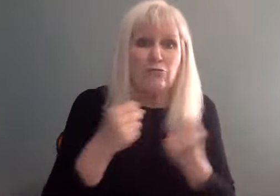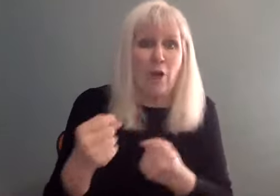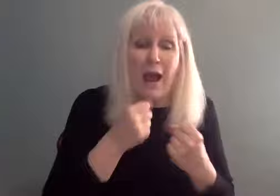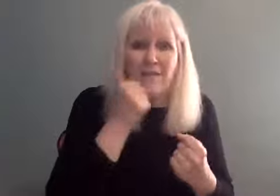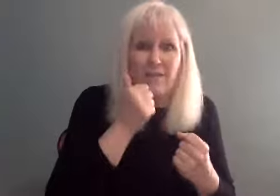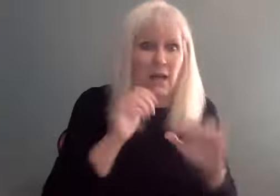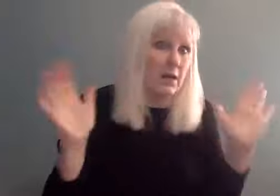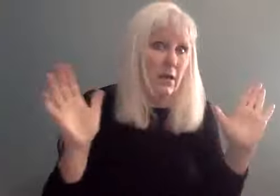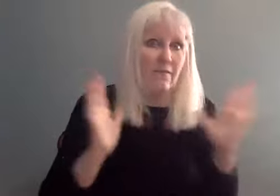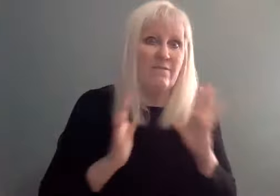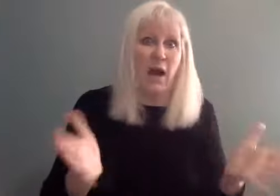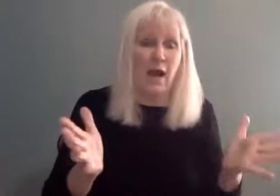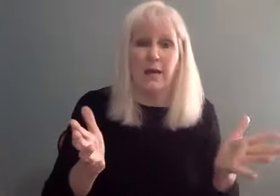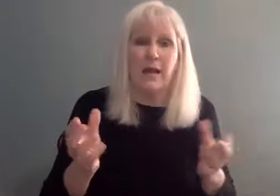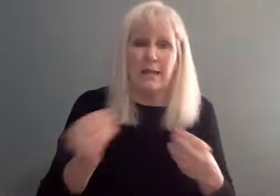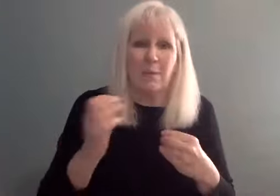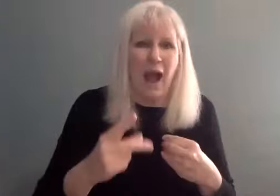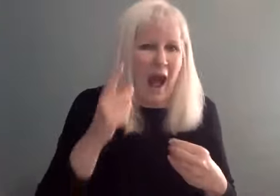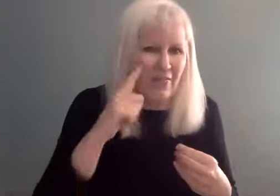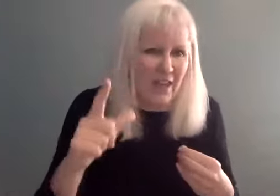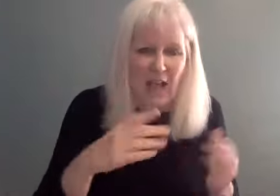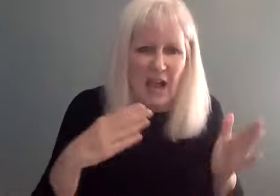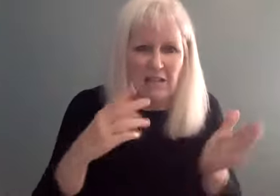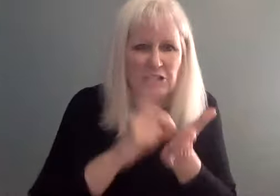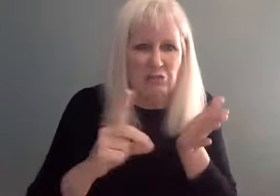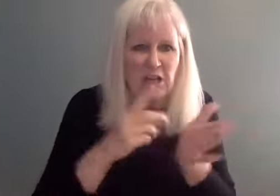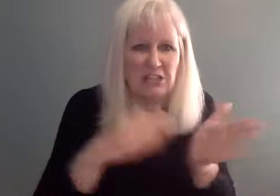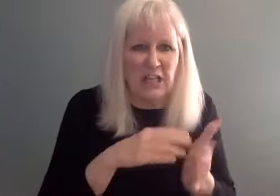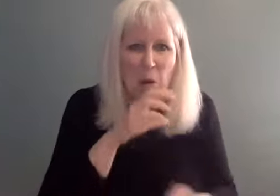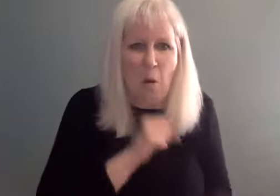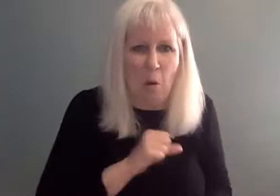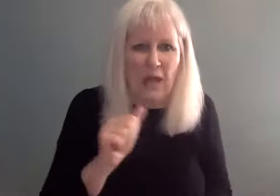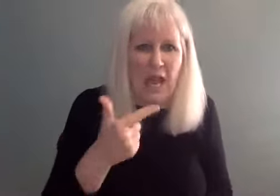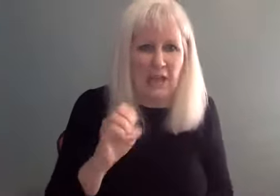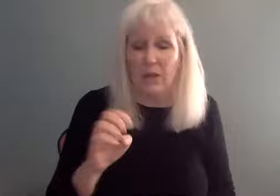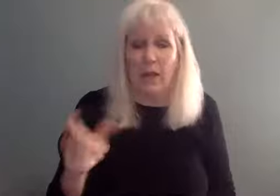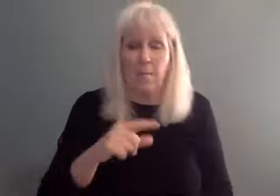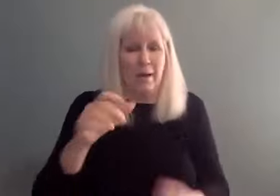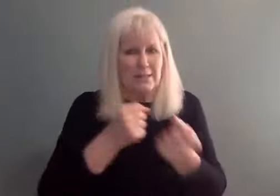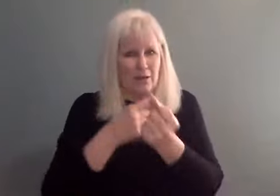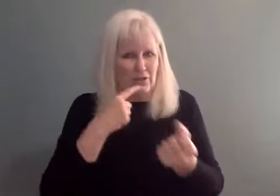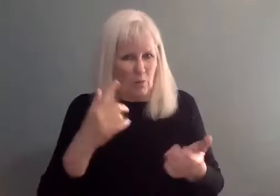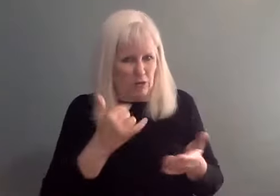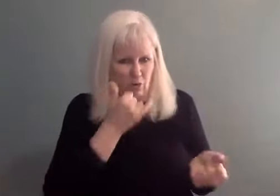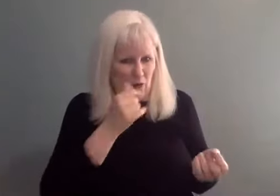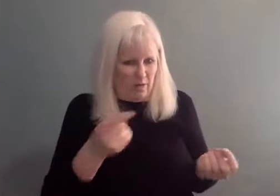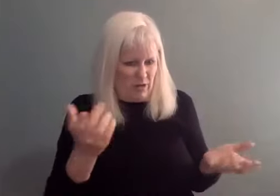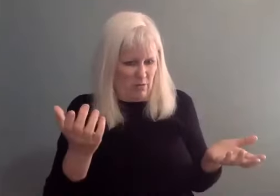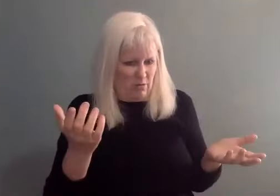at 166. That's my blood pressure. And my sponsor said, "What's wrong with you? What's wrong with you? You shouldn't look like that."